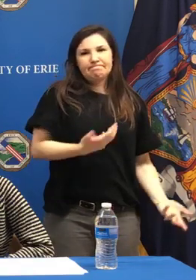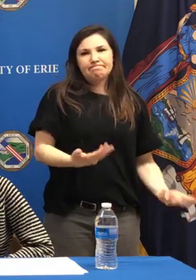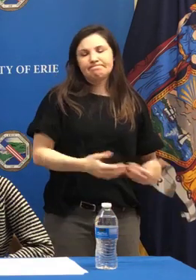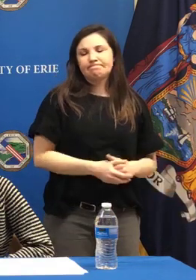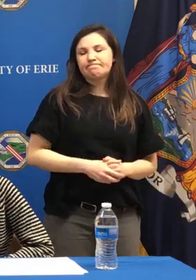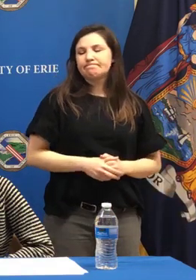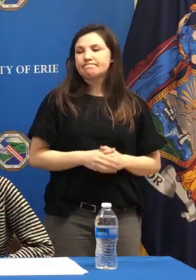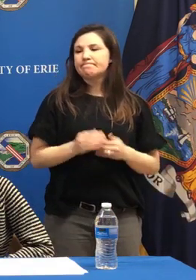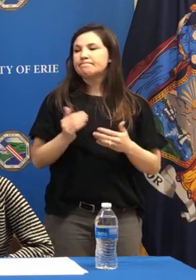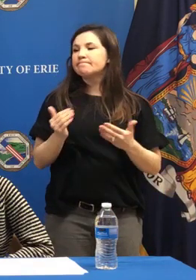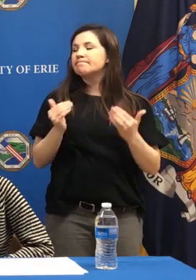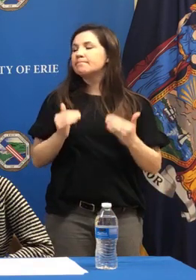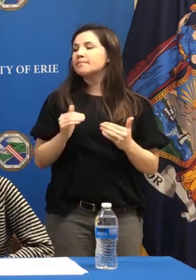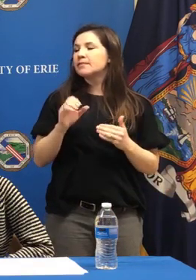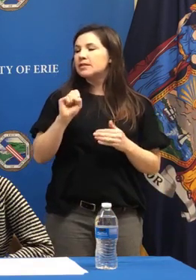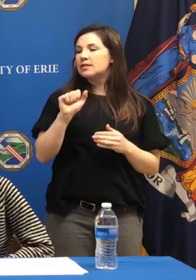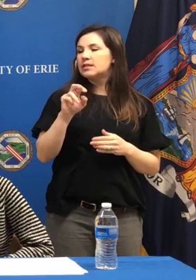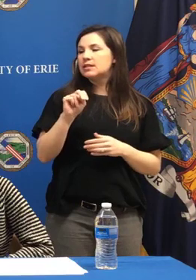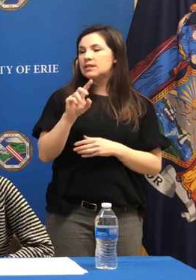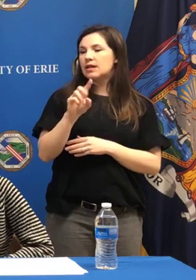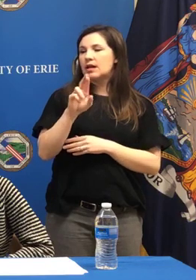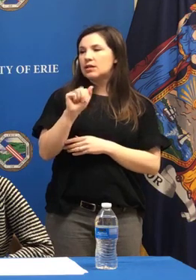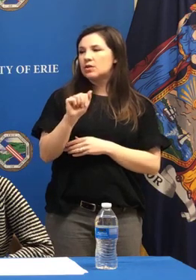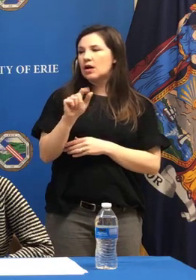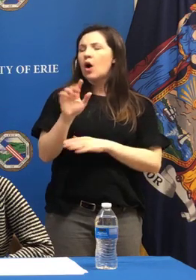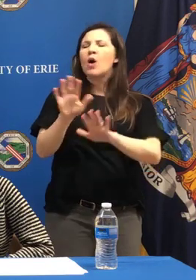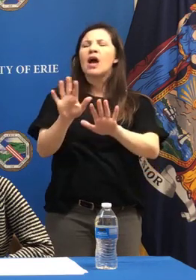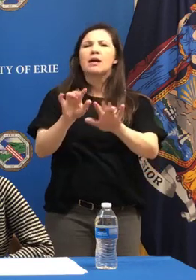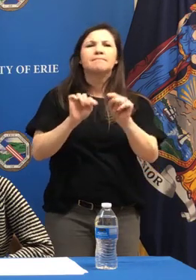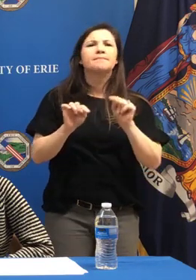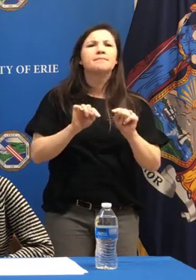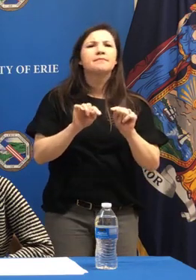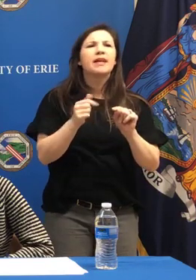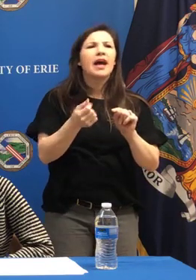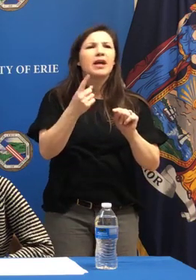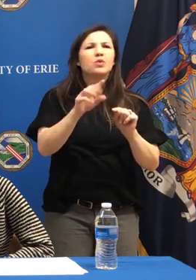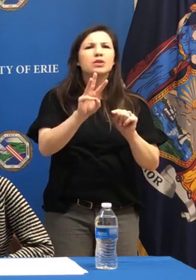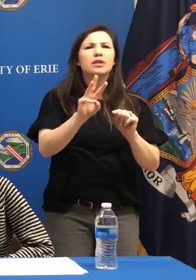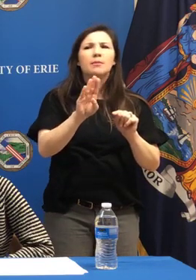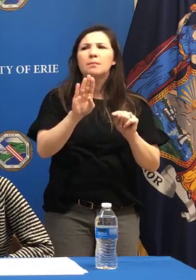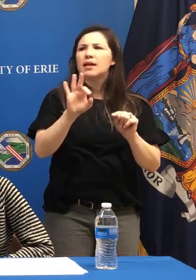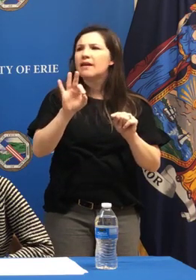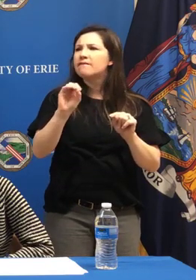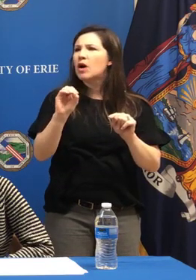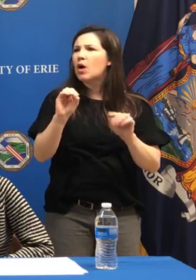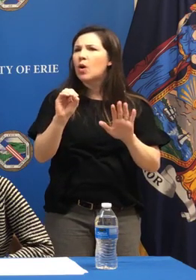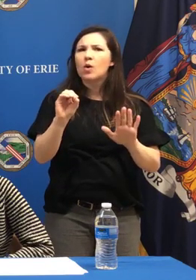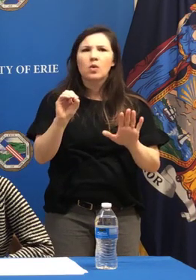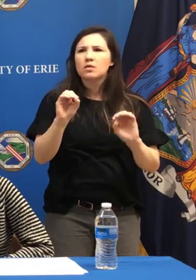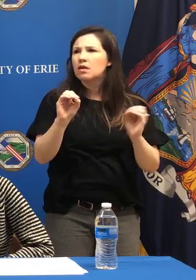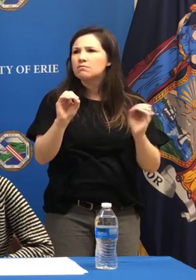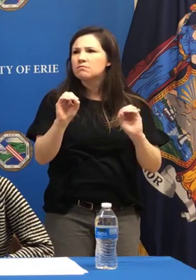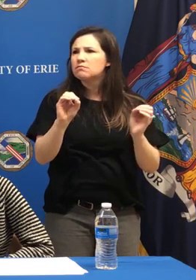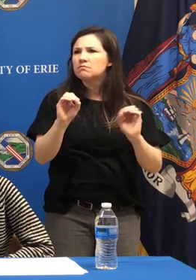Next question, back to Sandra Tan. Oh, first off, anybody from WBFO on? I don't think so.